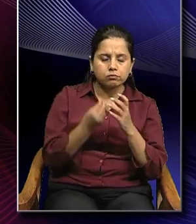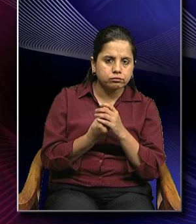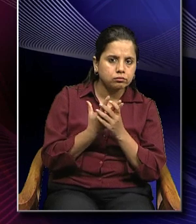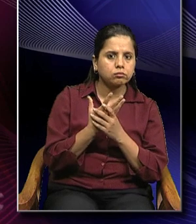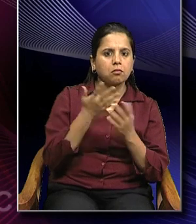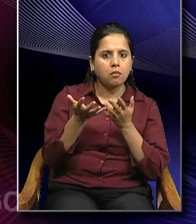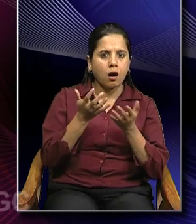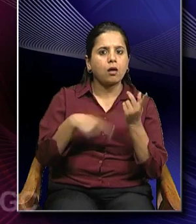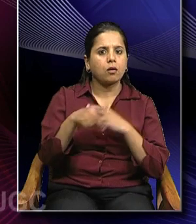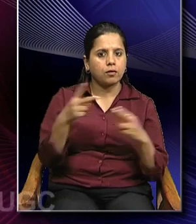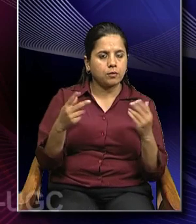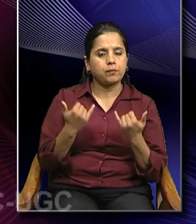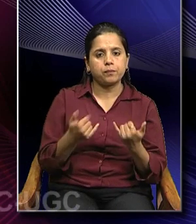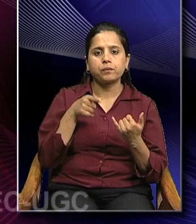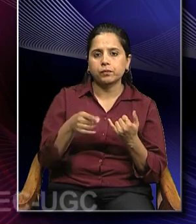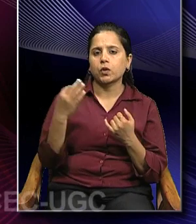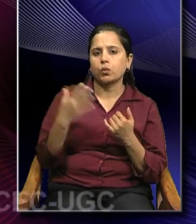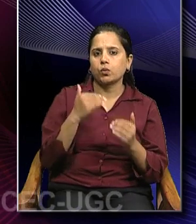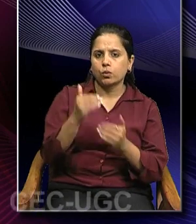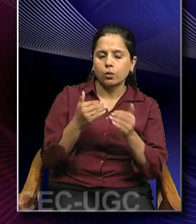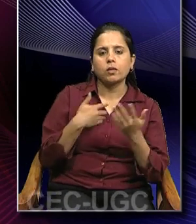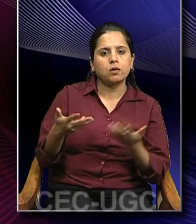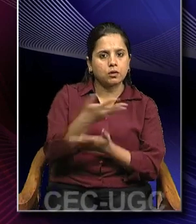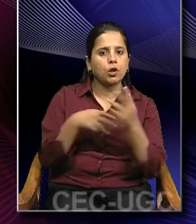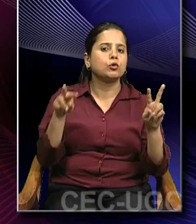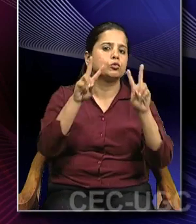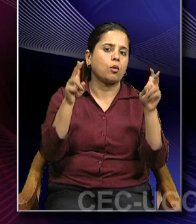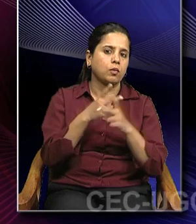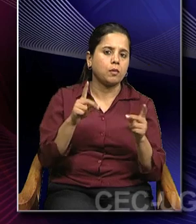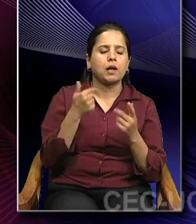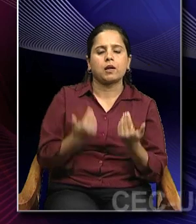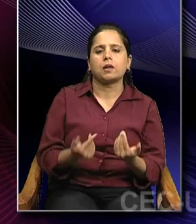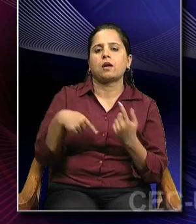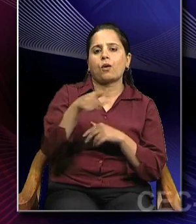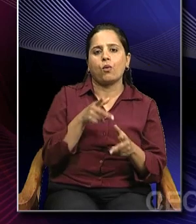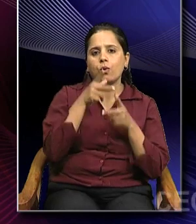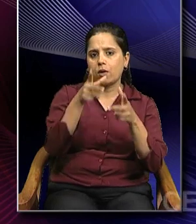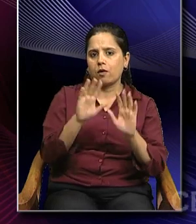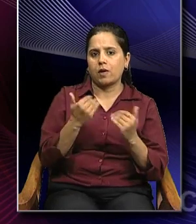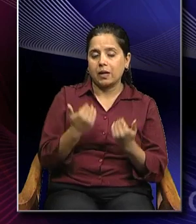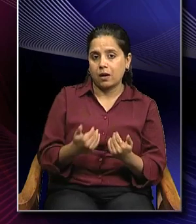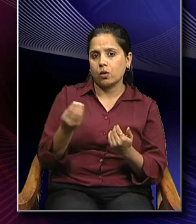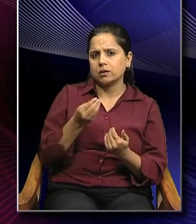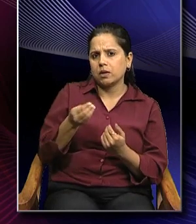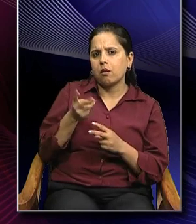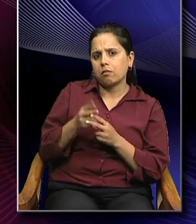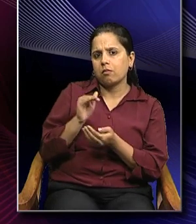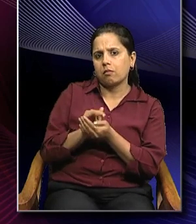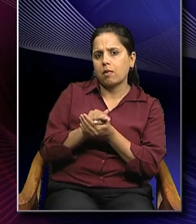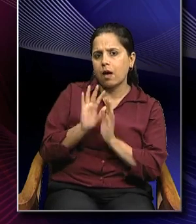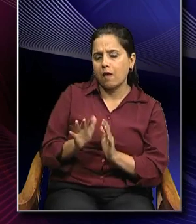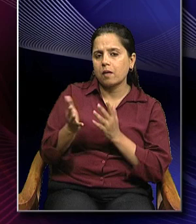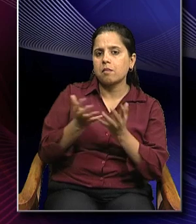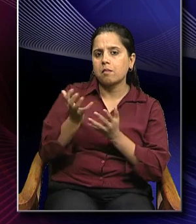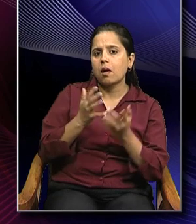marketing in due course of our discussion on the topic. But let me now tell you about the remaining part of